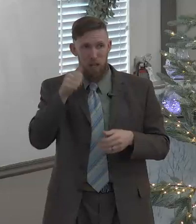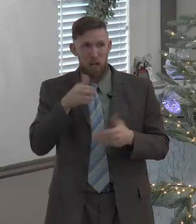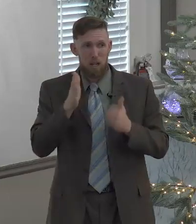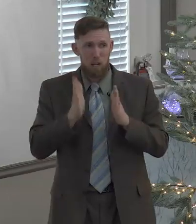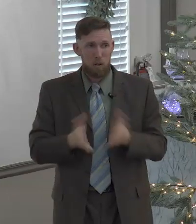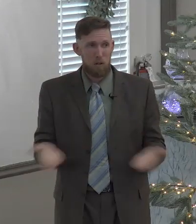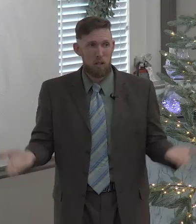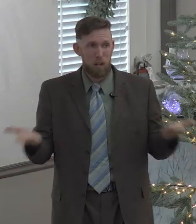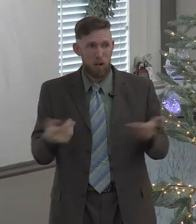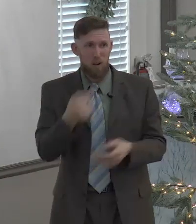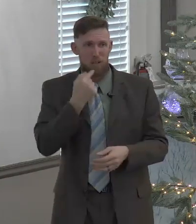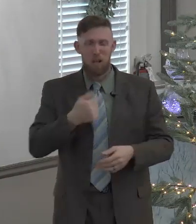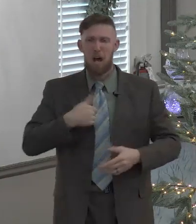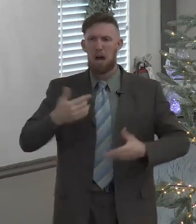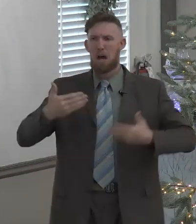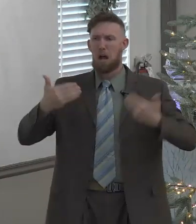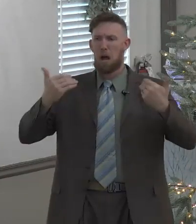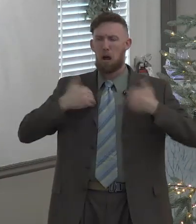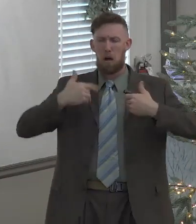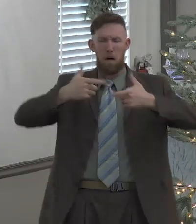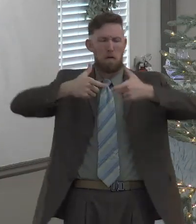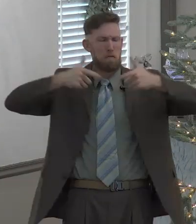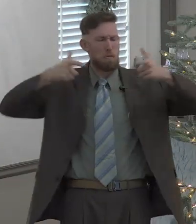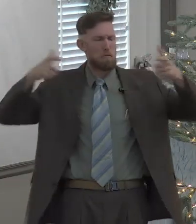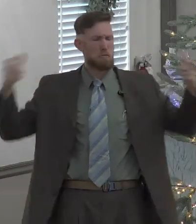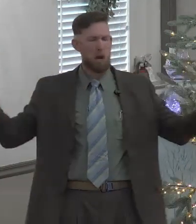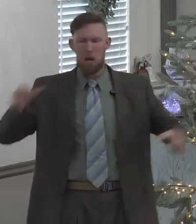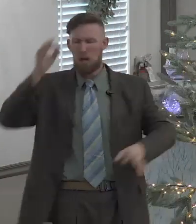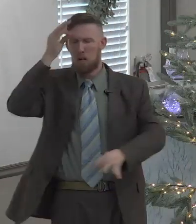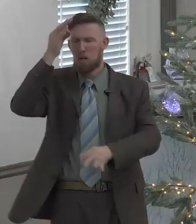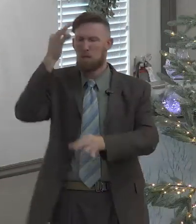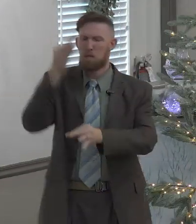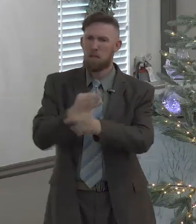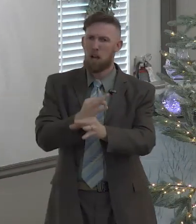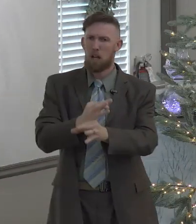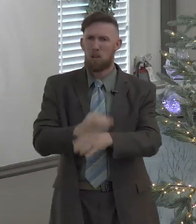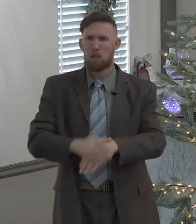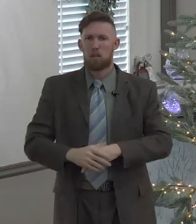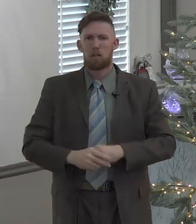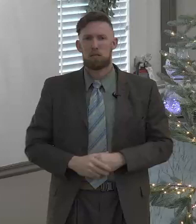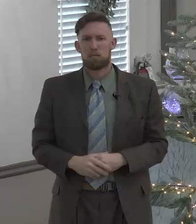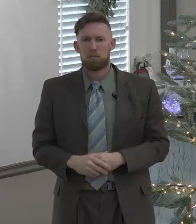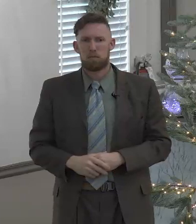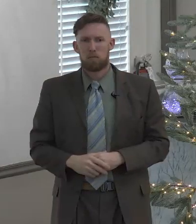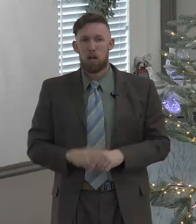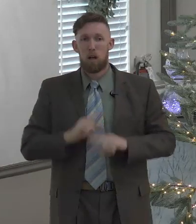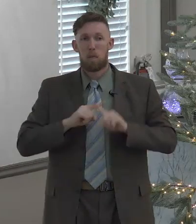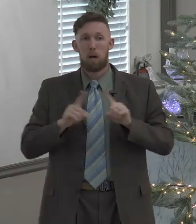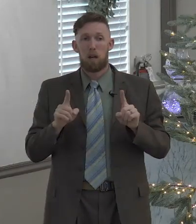I don't think any of us in this room could honestly stand up and say, "I've got great faith.